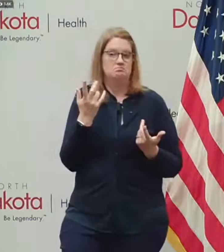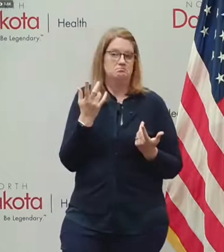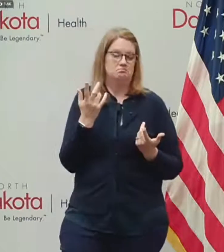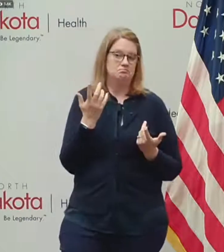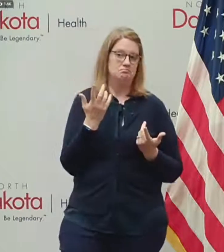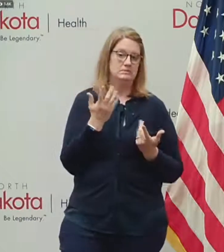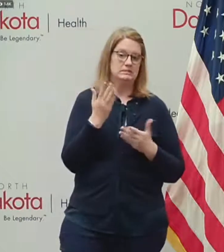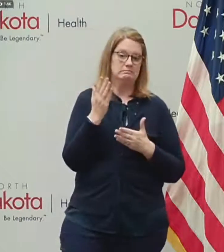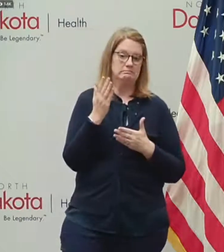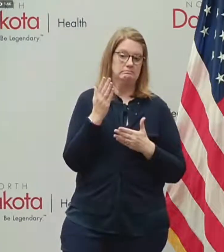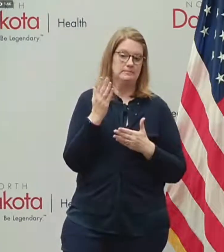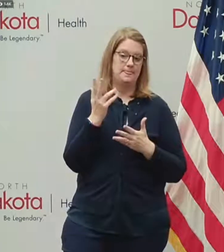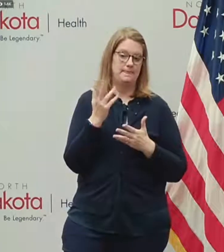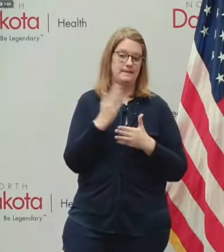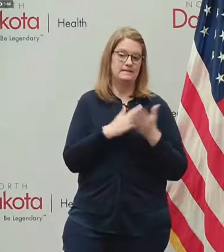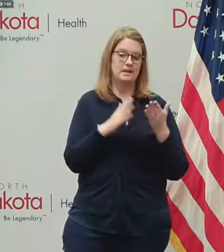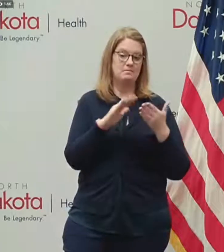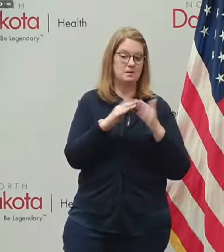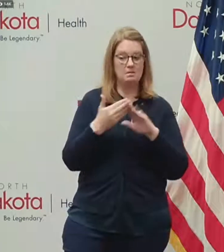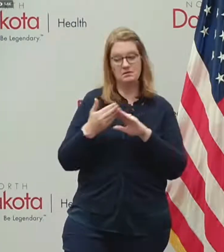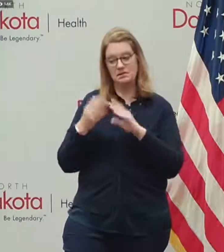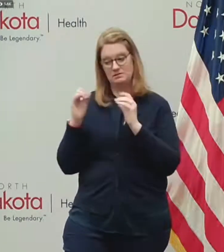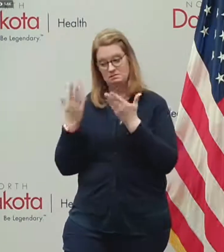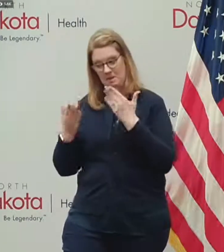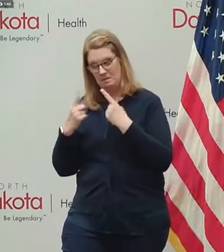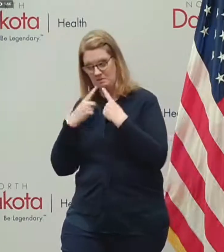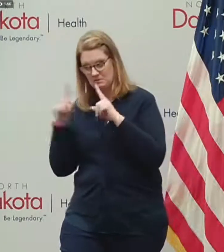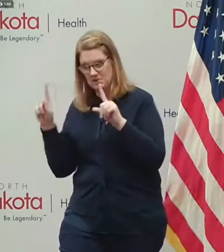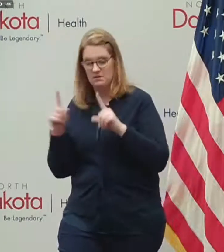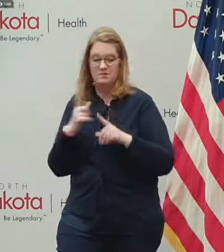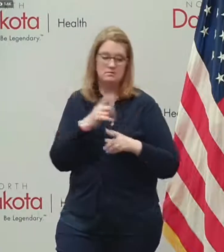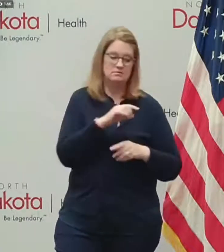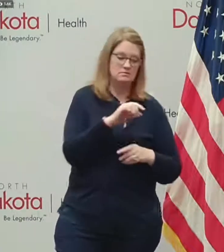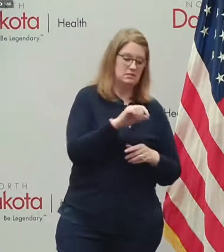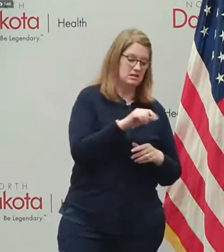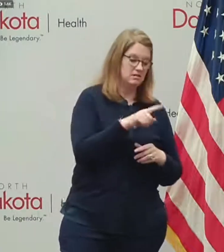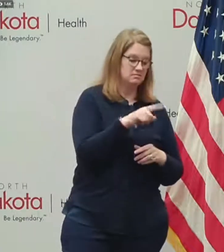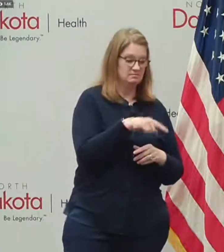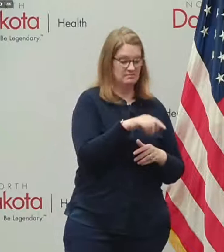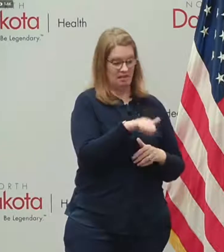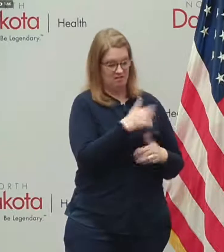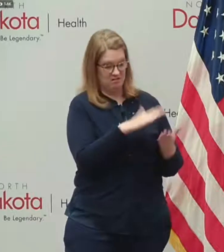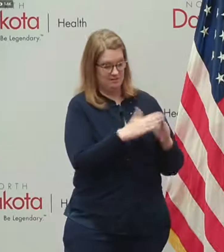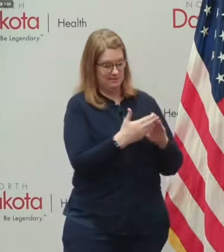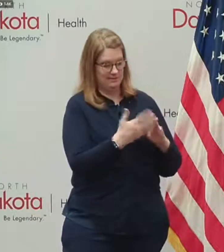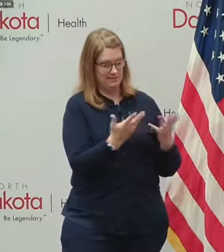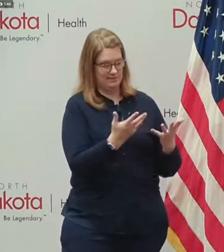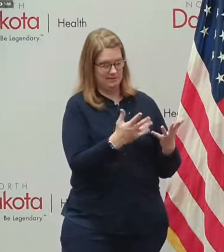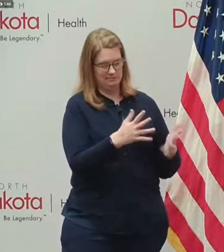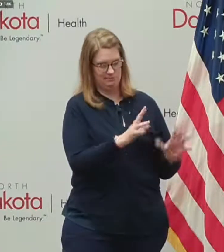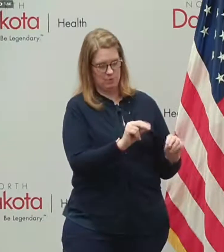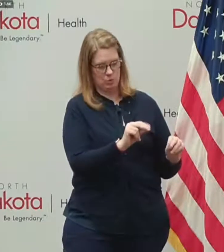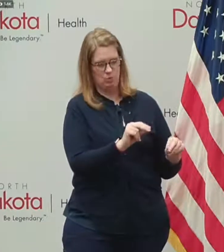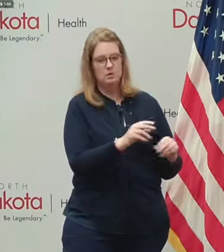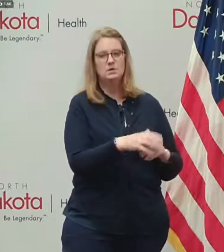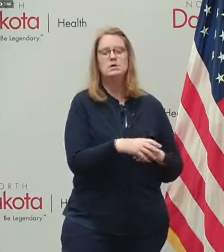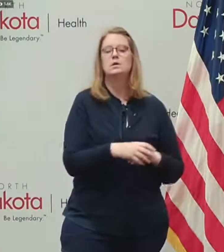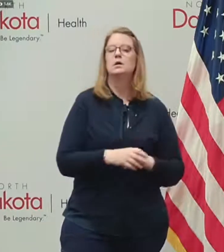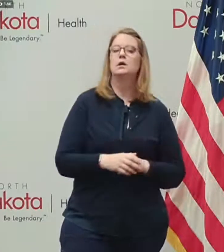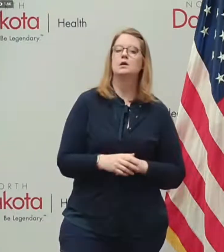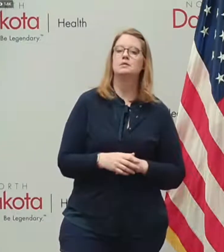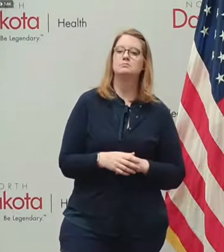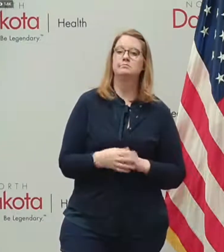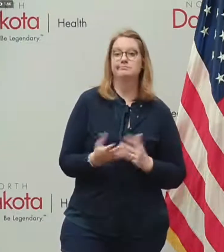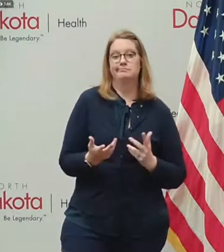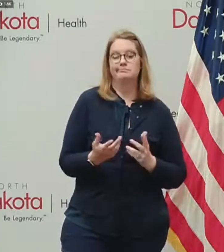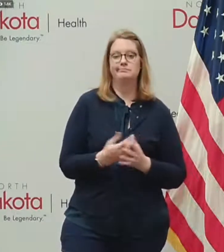some communities it may work better than others, for different mechanisms, and